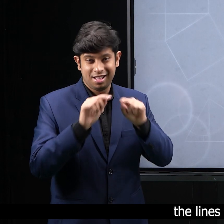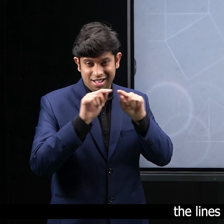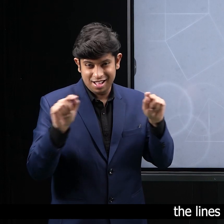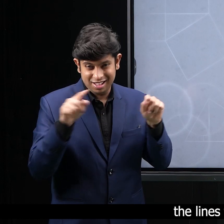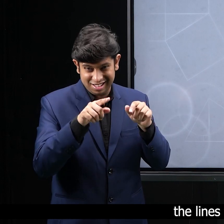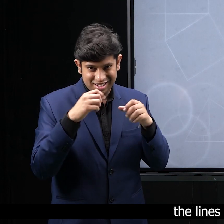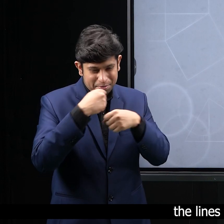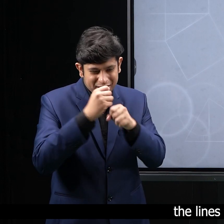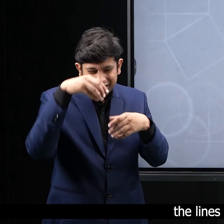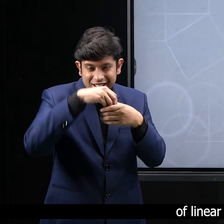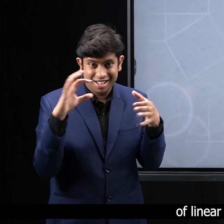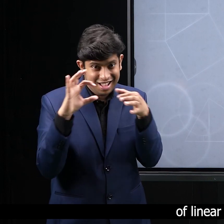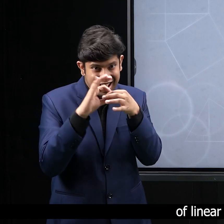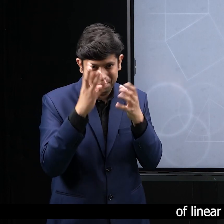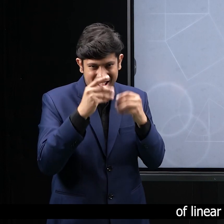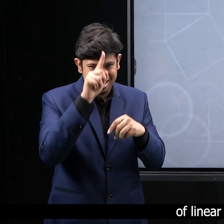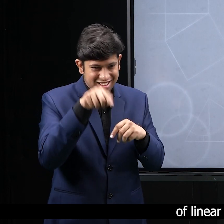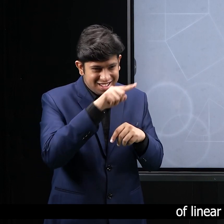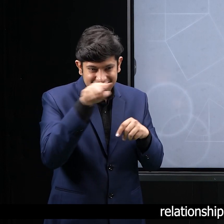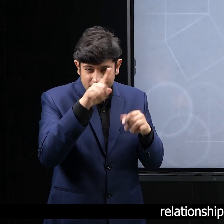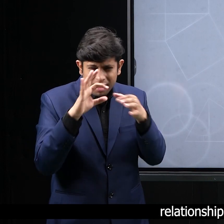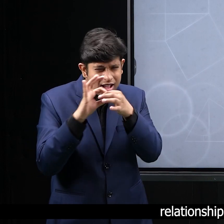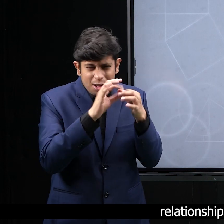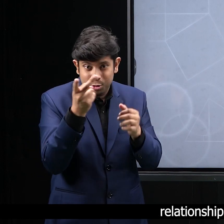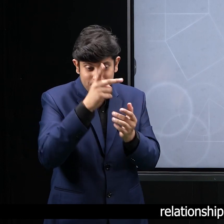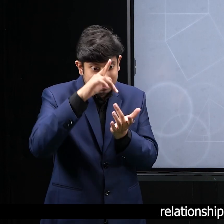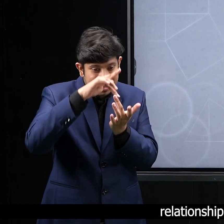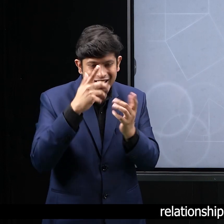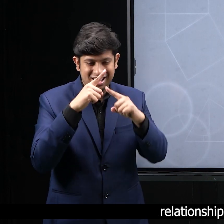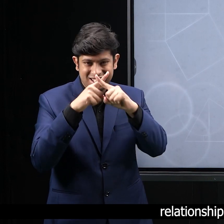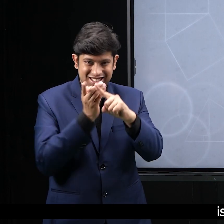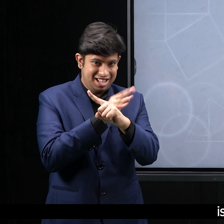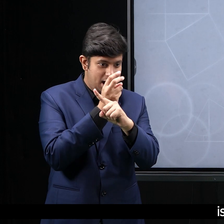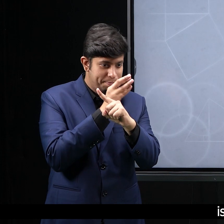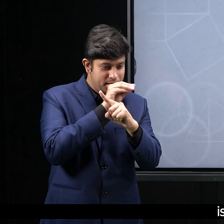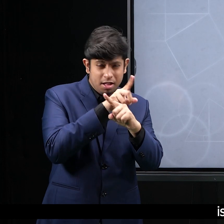The lines formed by the pair of linear equations and the relationship between coefficients is as follows.